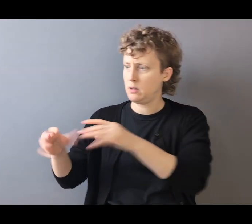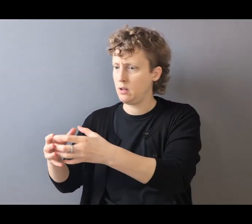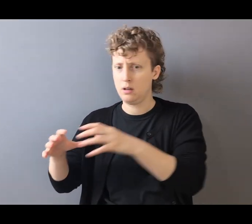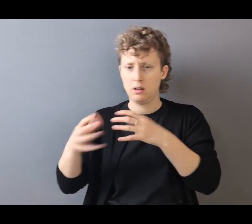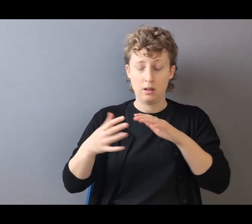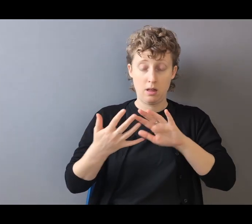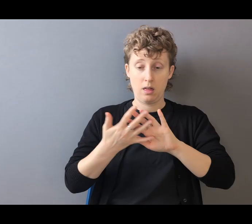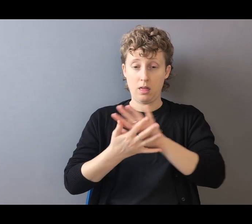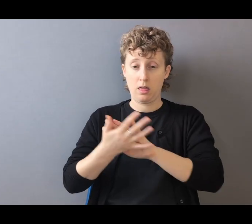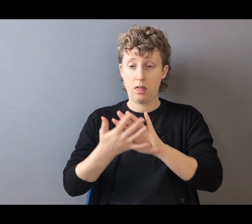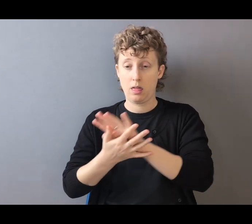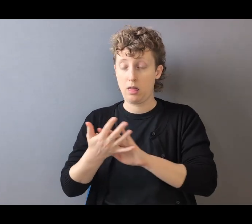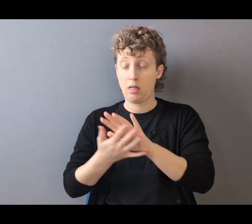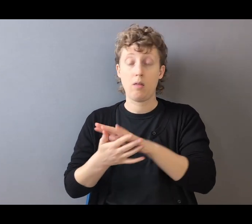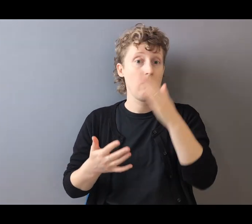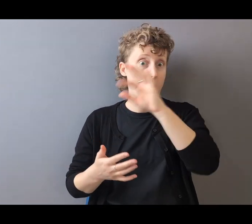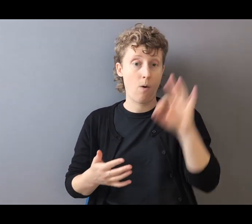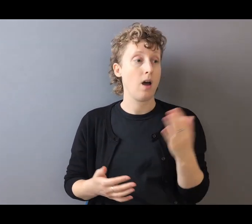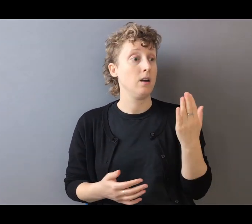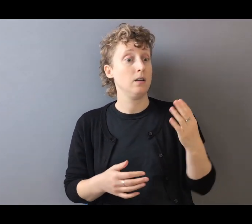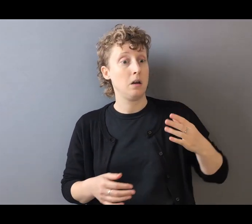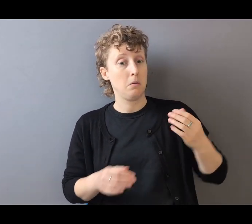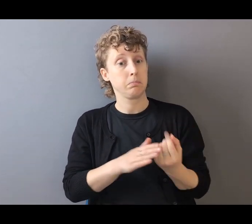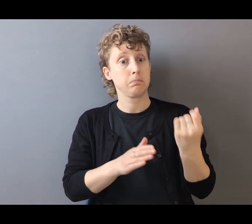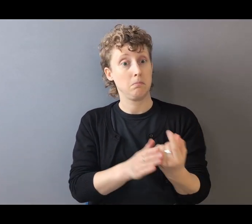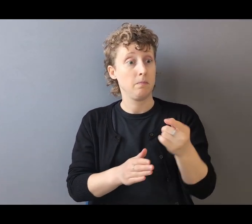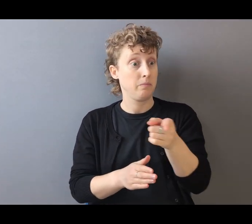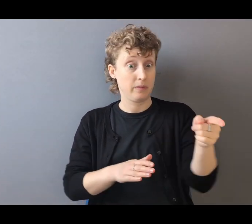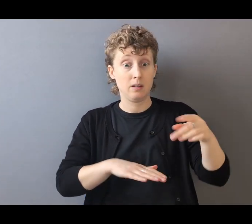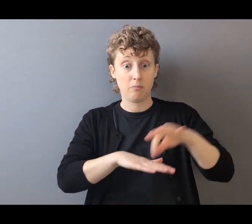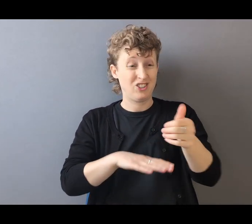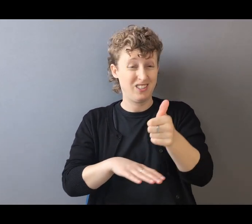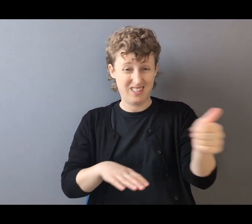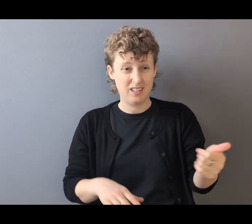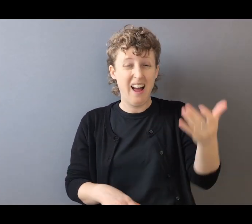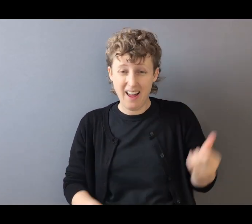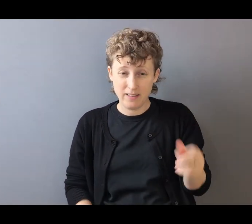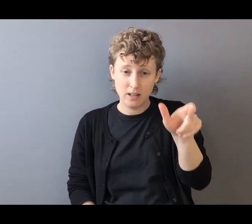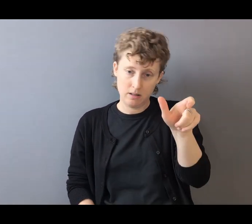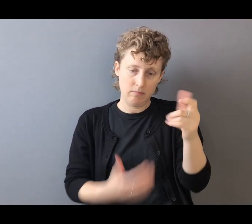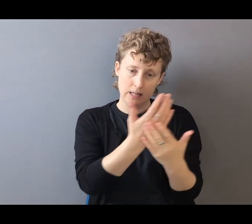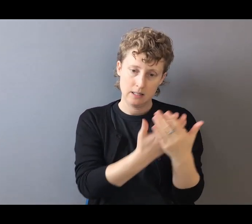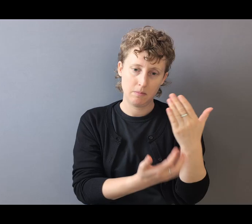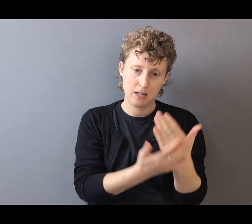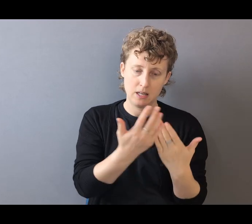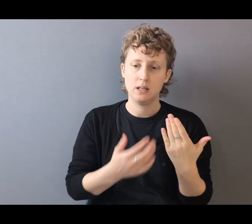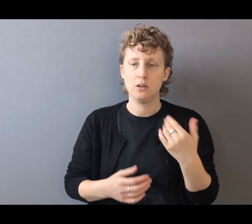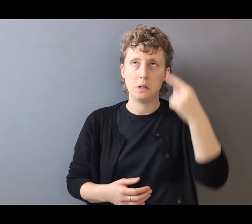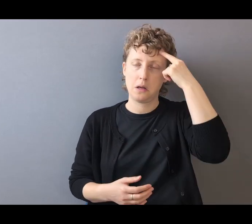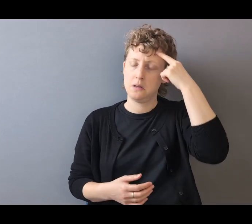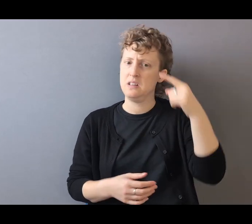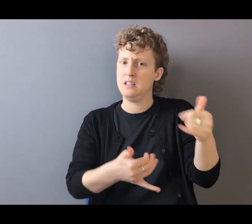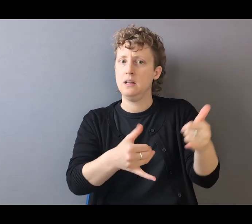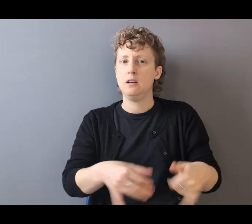most cases, persons with disabilities. But where we are really, I would say, happy about, and that we really think it's important. I